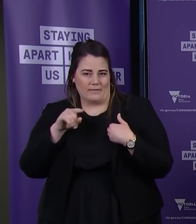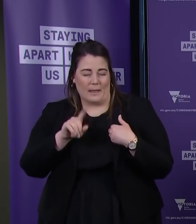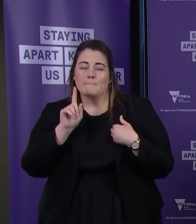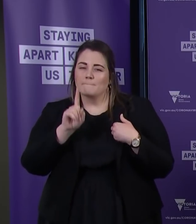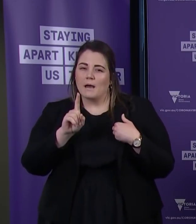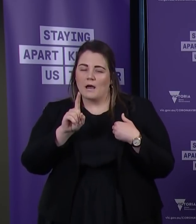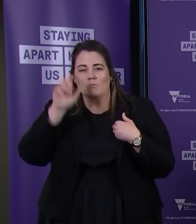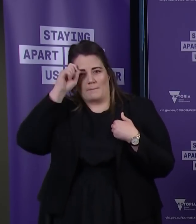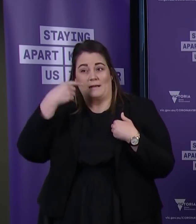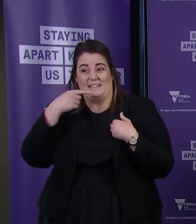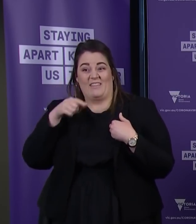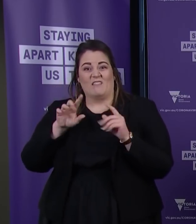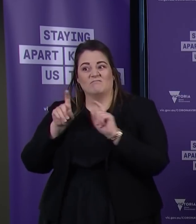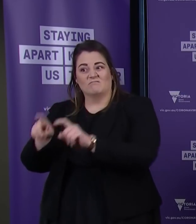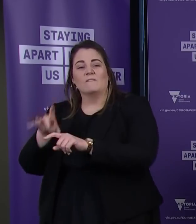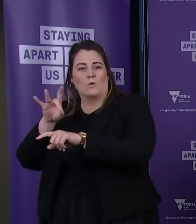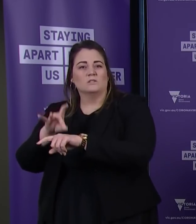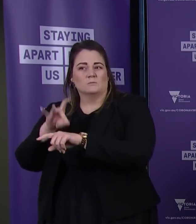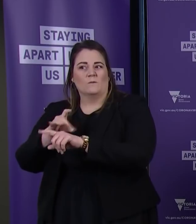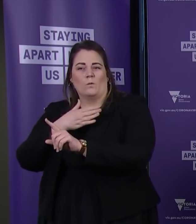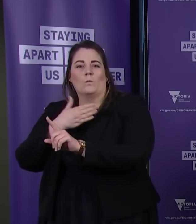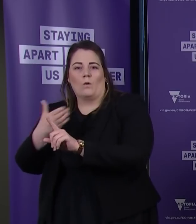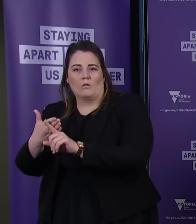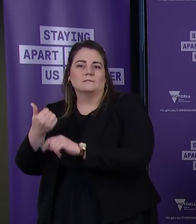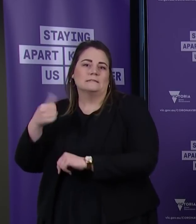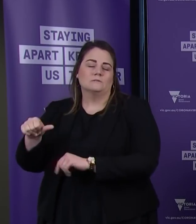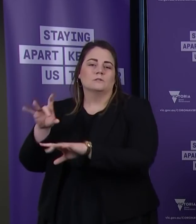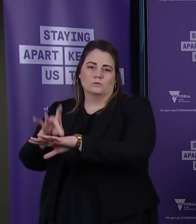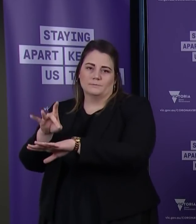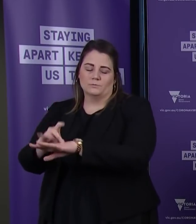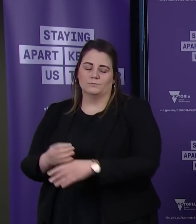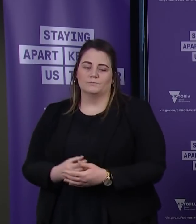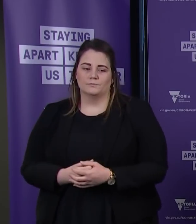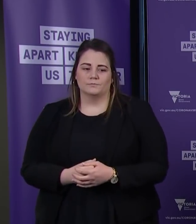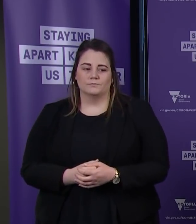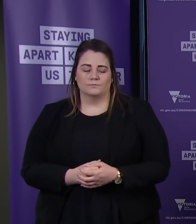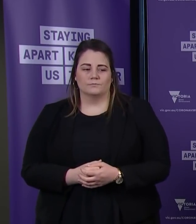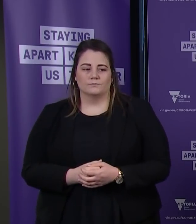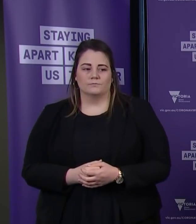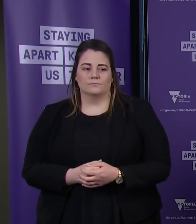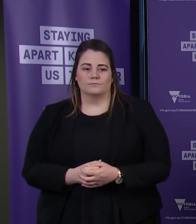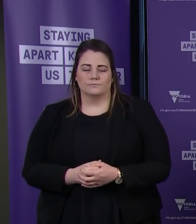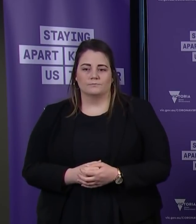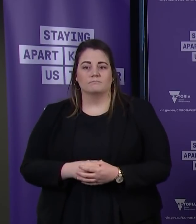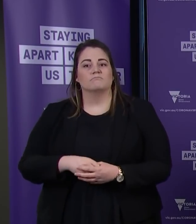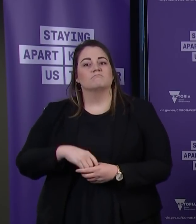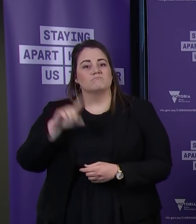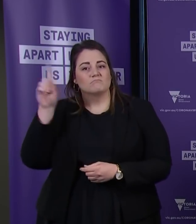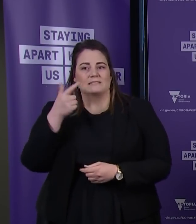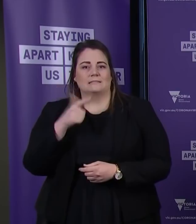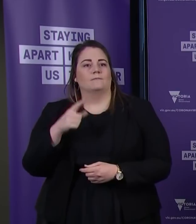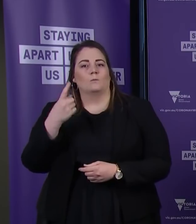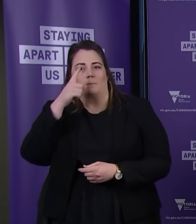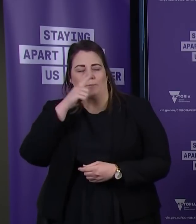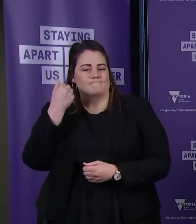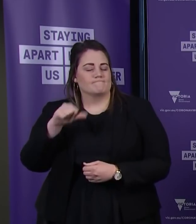indicated, is a person who has been in hospital for some time. There are currently 71 active cases in Victoria, and all